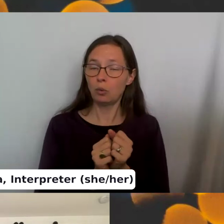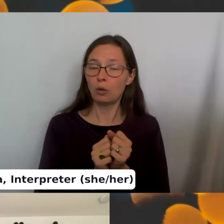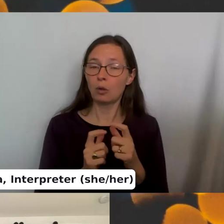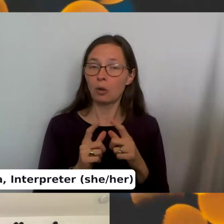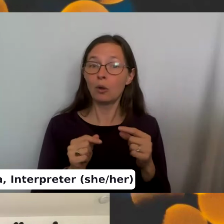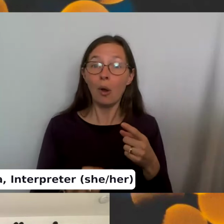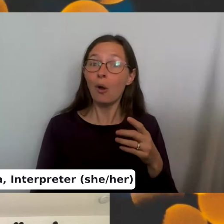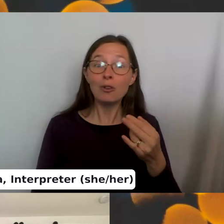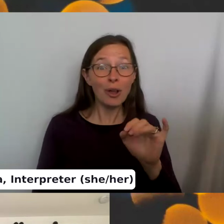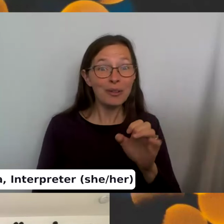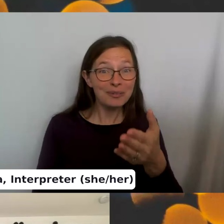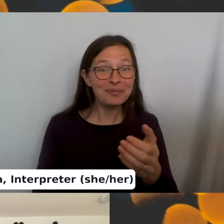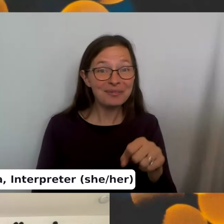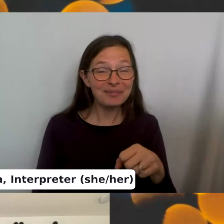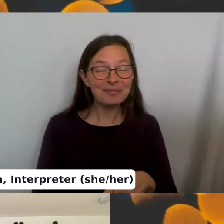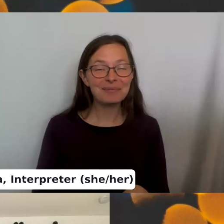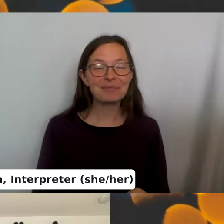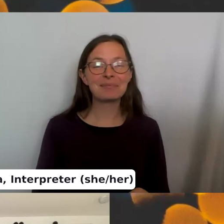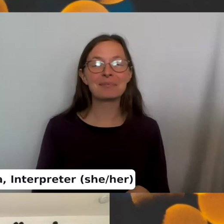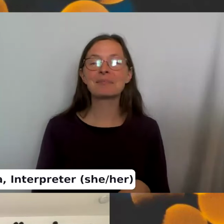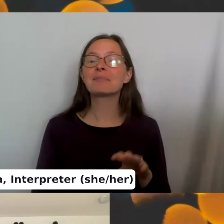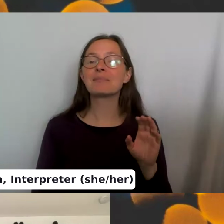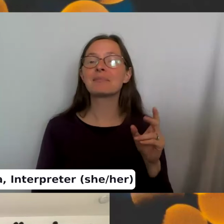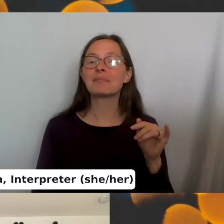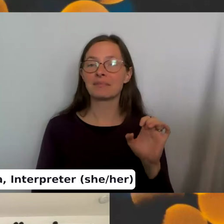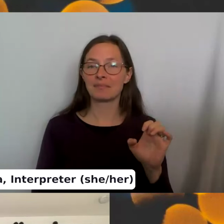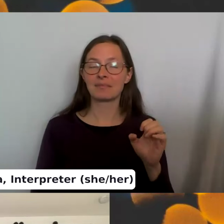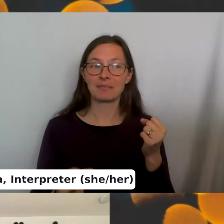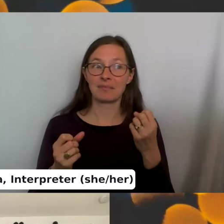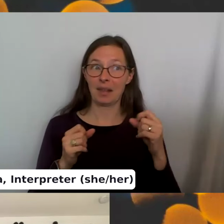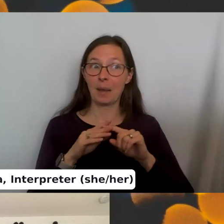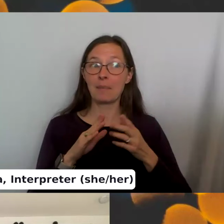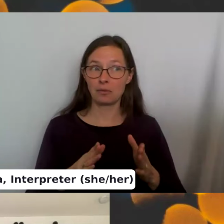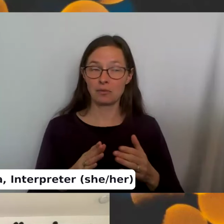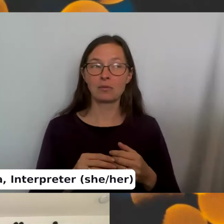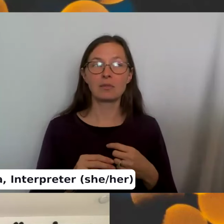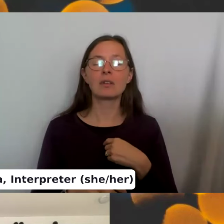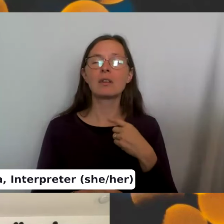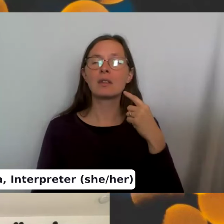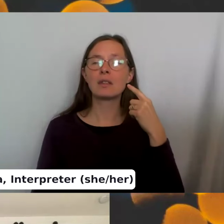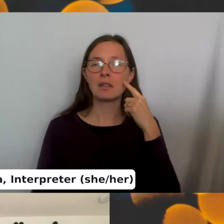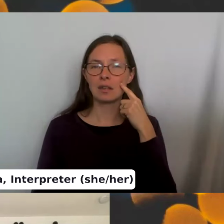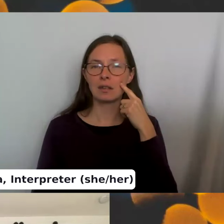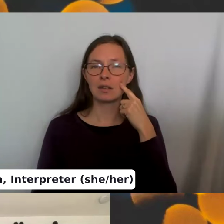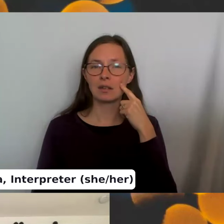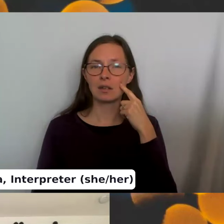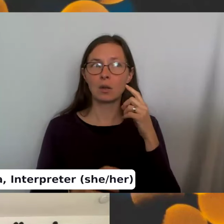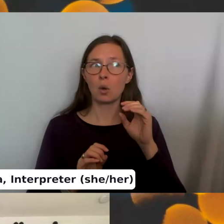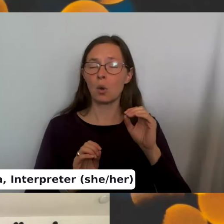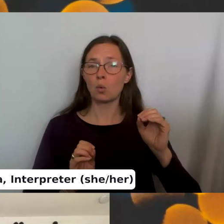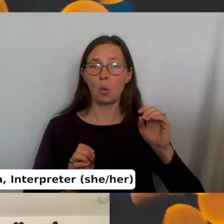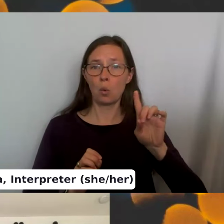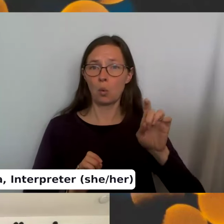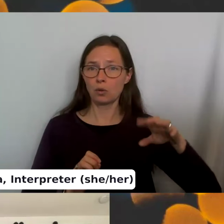Oh yeah, Charlie, go ahead. So a lot of beginners. I think there aren't any questions quite yet, but